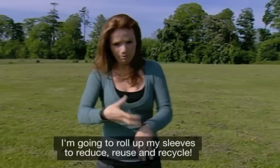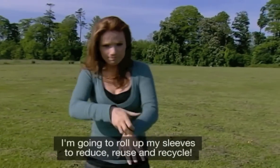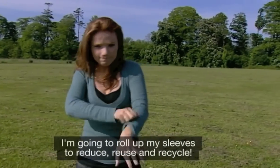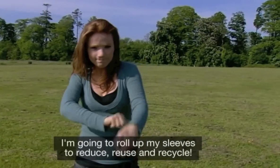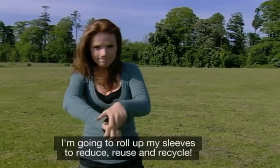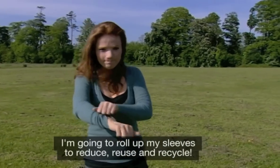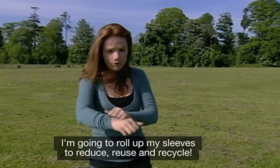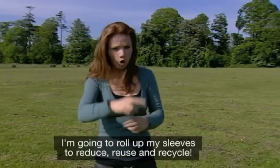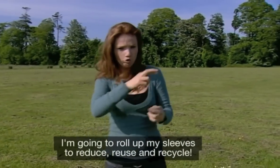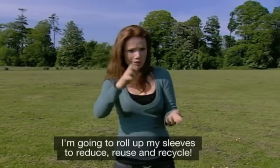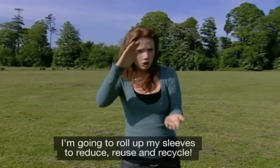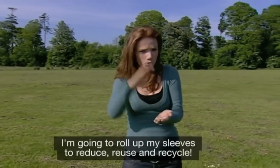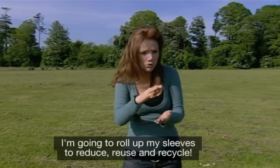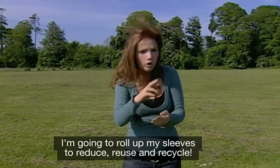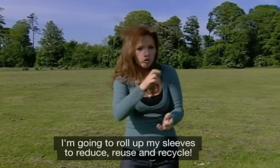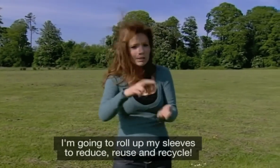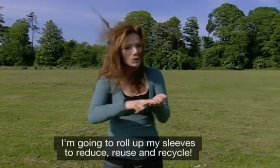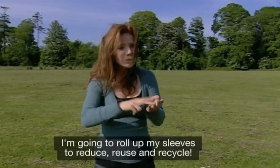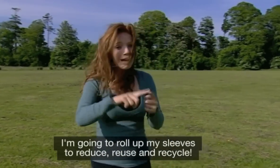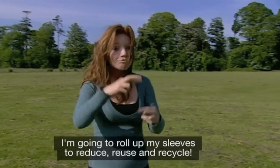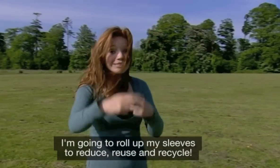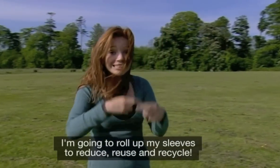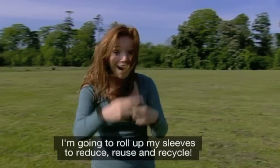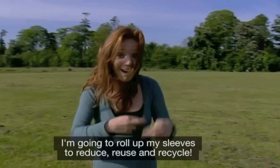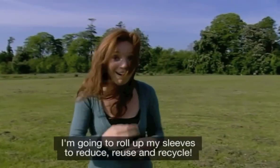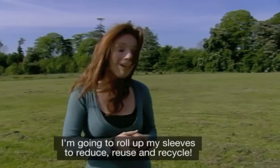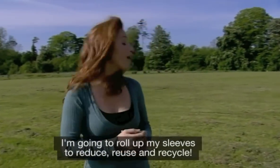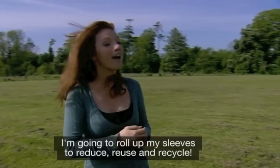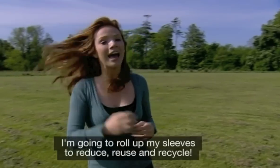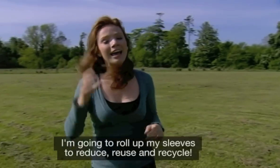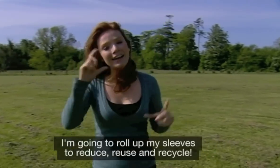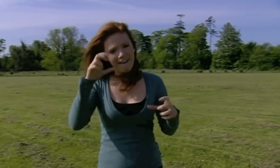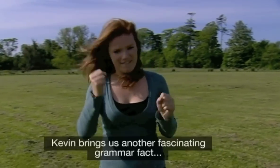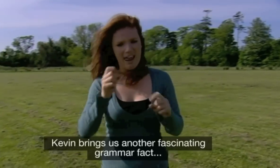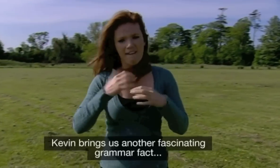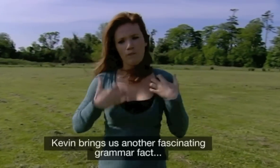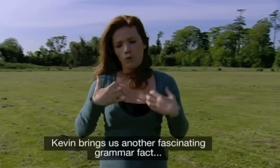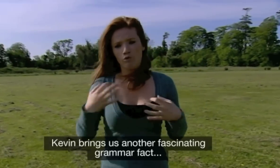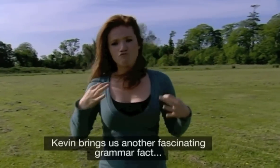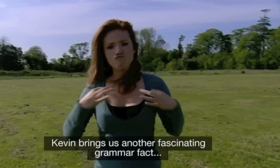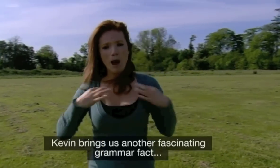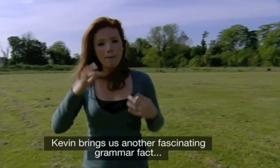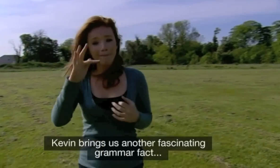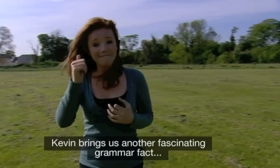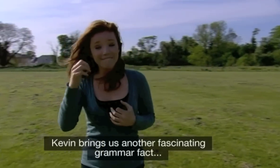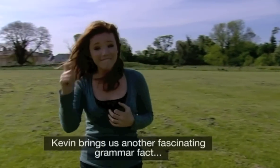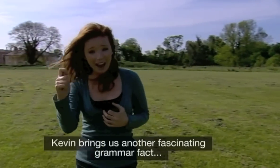I'm going to roll up my sleeves to reduce, reuse and recycle. Kevin brings us another fascinating grammar